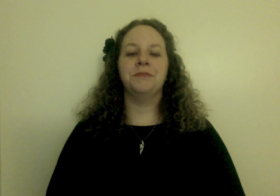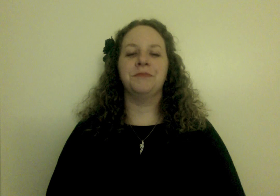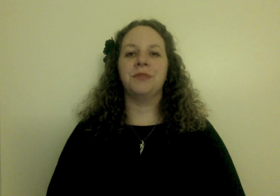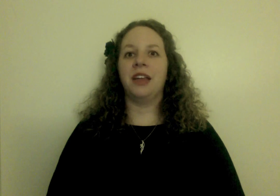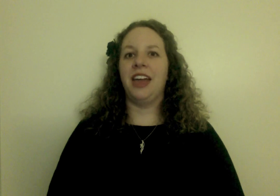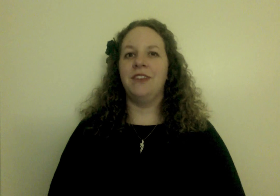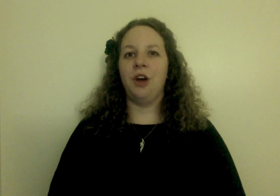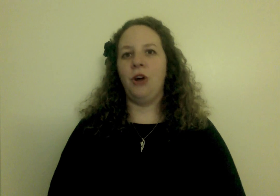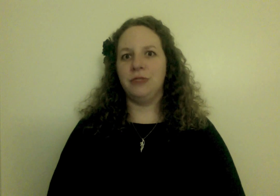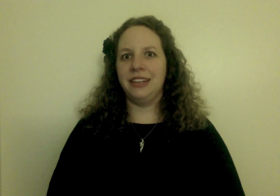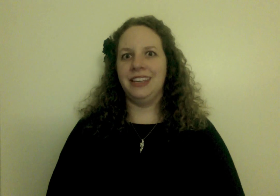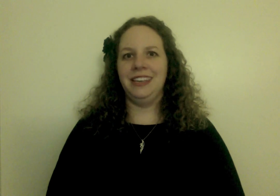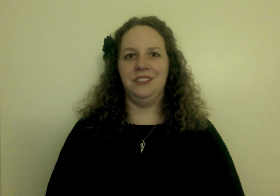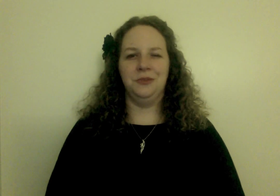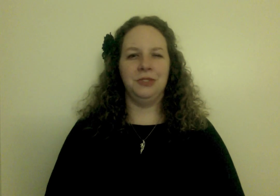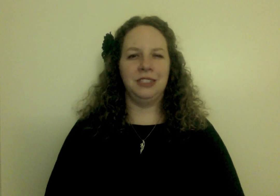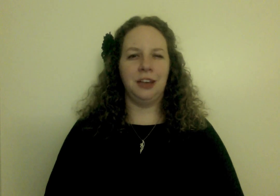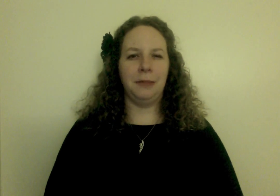I have already eaten. What's the topic?